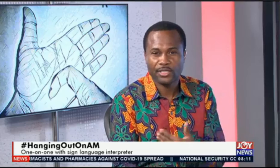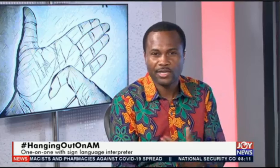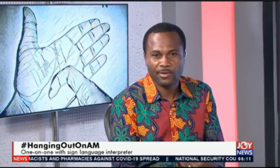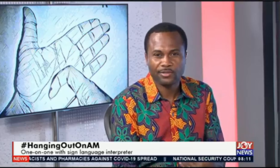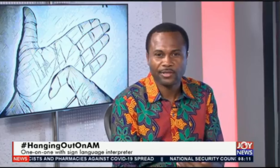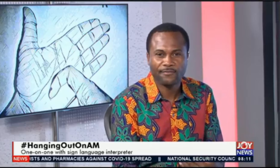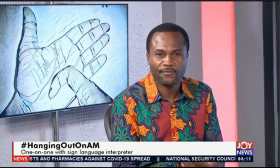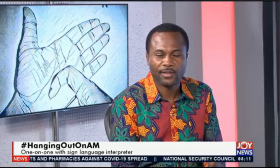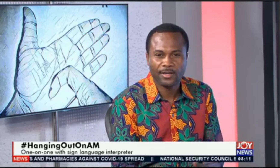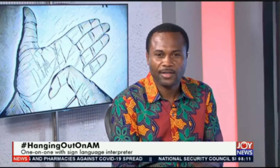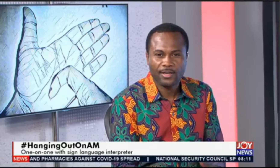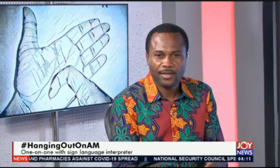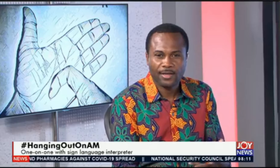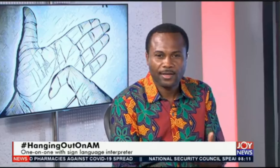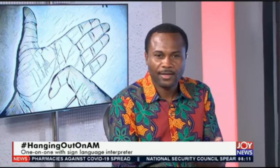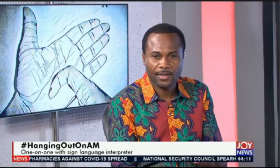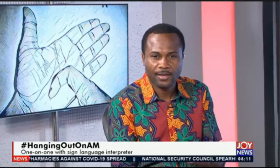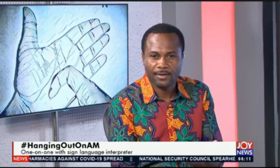through assignment to give